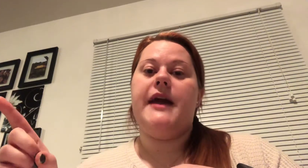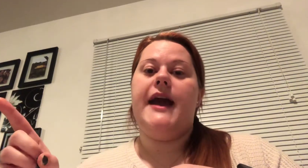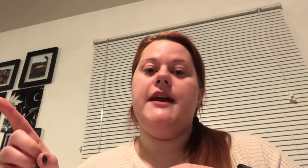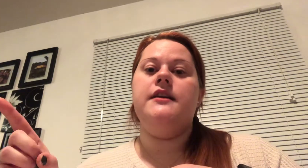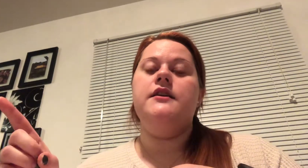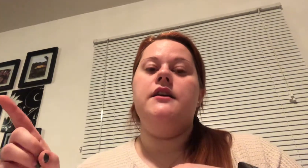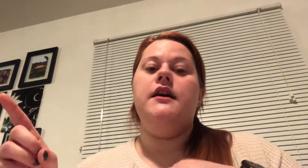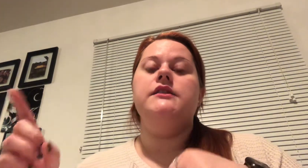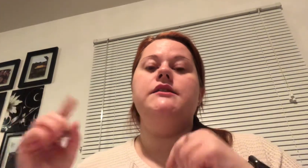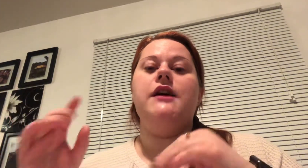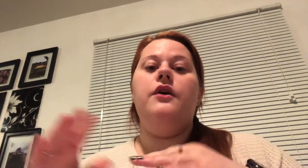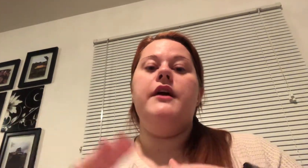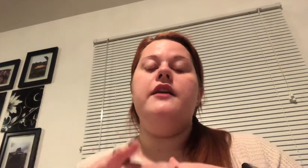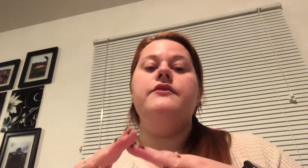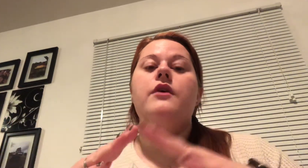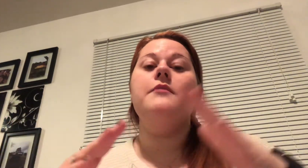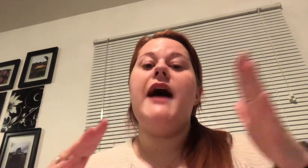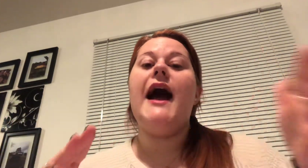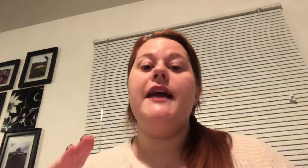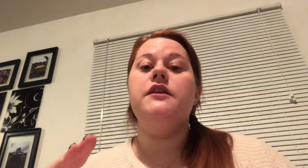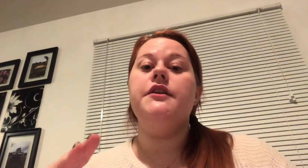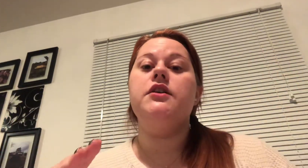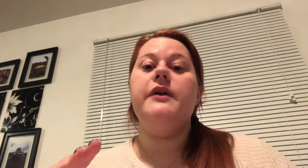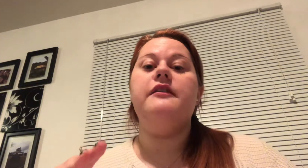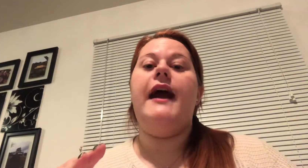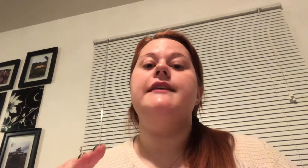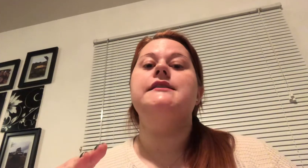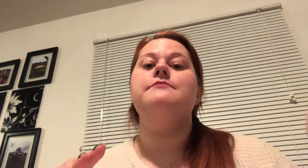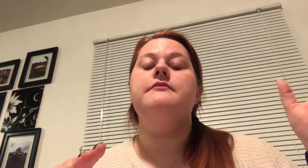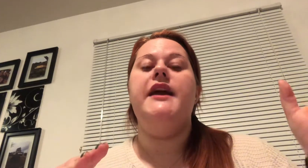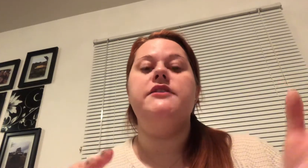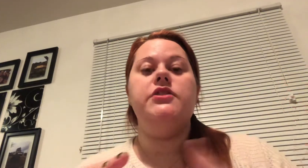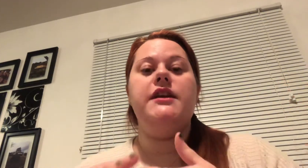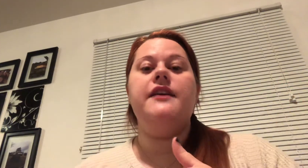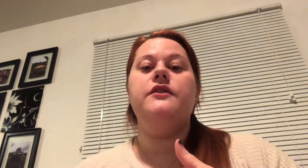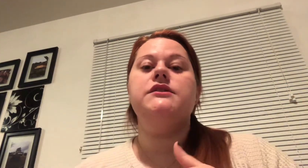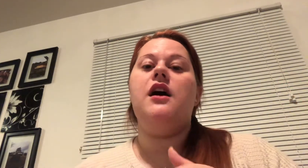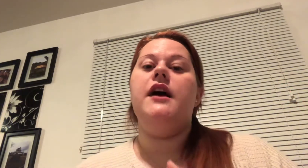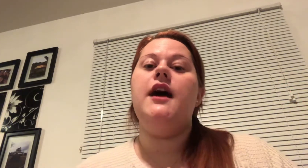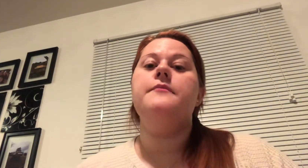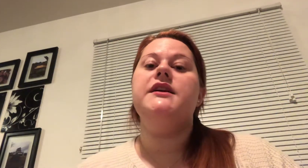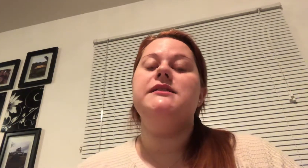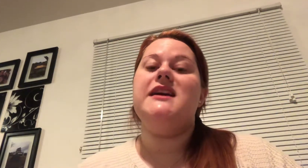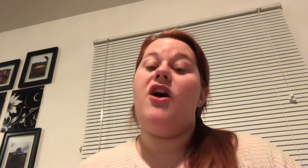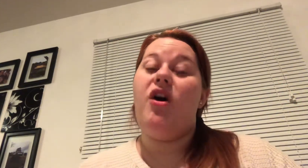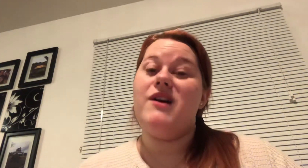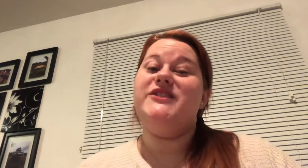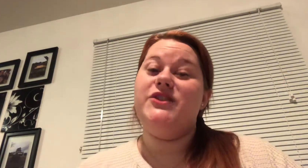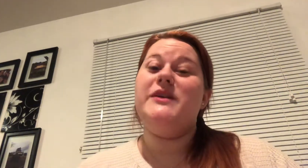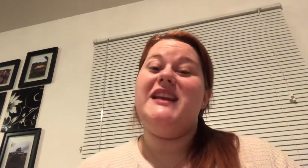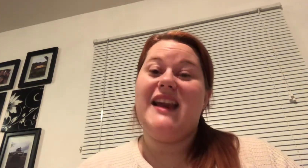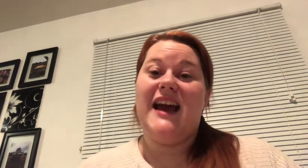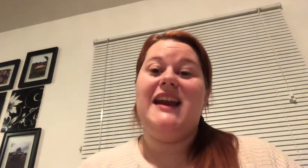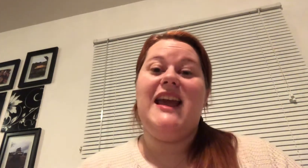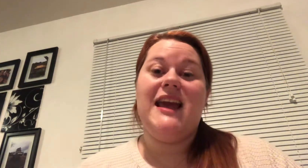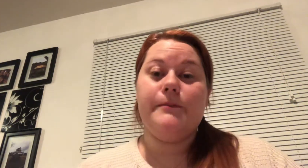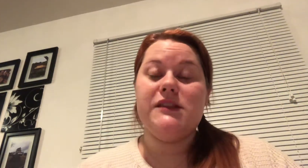okay? So if you are behind on your quick writes, make sure to get those caught up because they are due at 9 a.m.